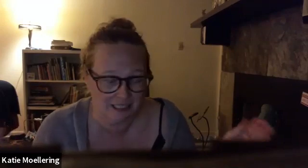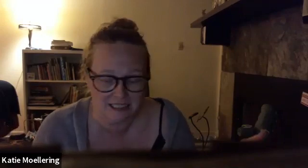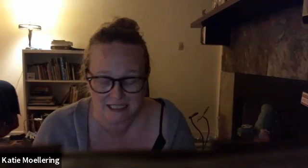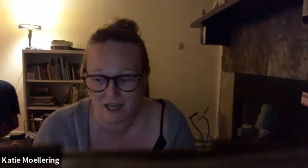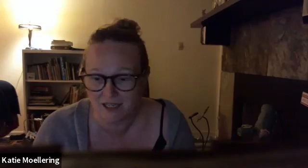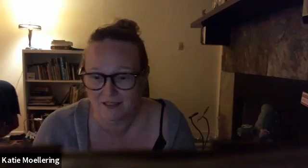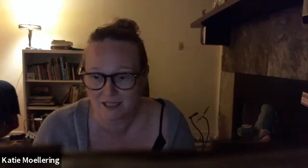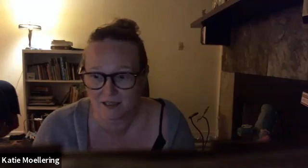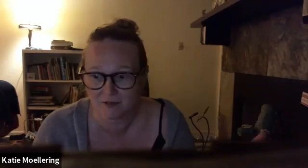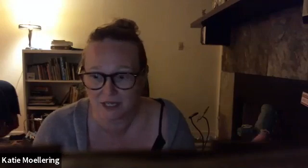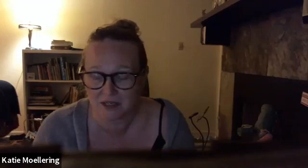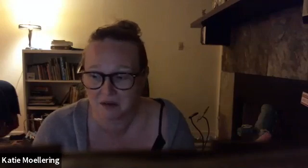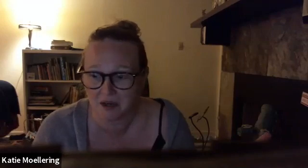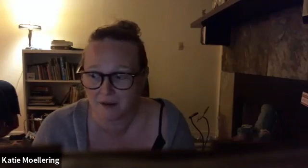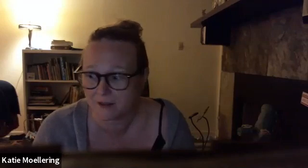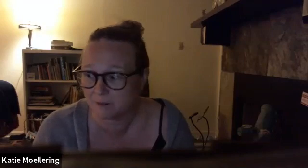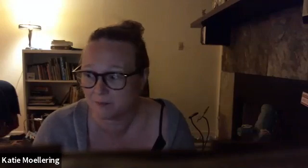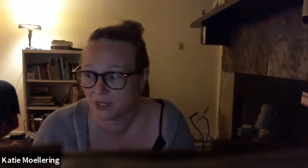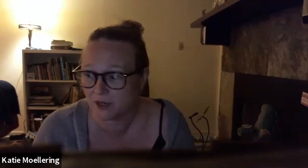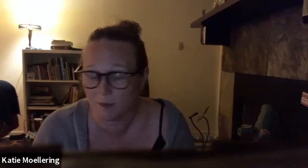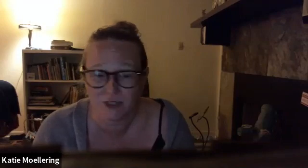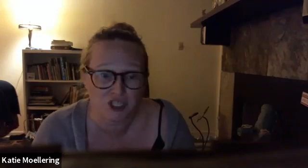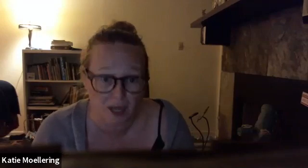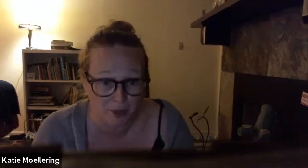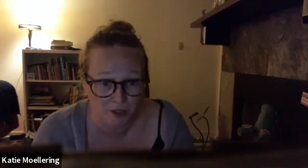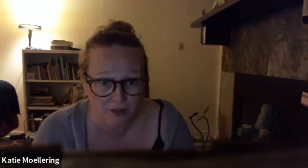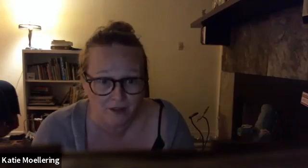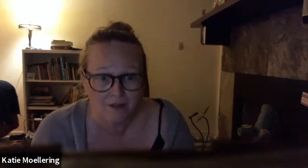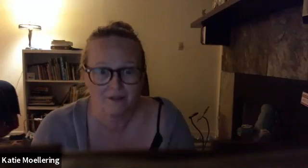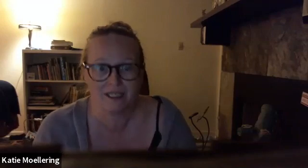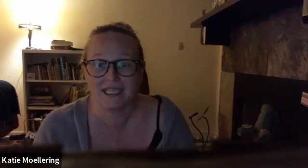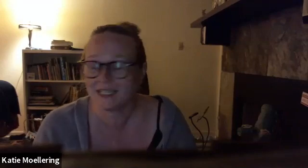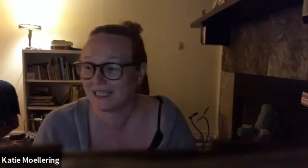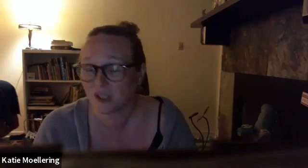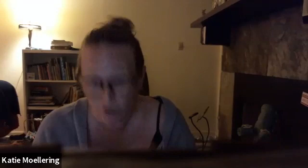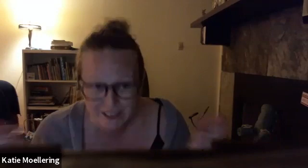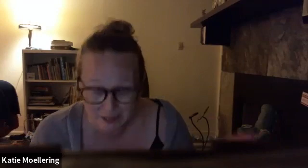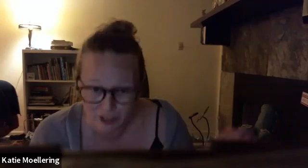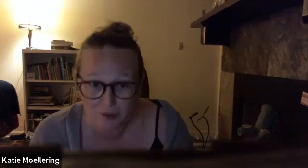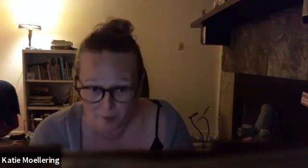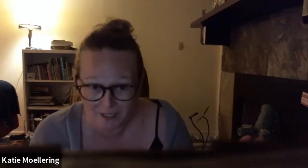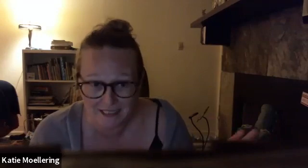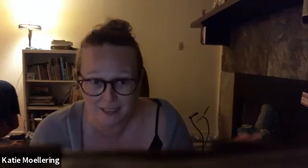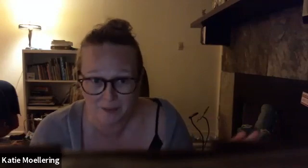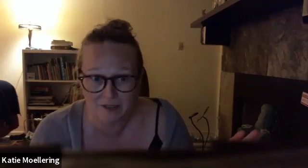the size of like a almost a shepherd. Like, Clark is going to be ginormous. He's going to be